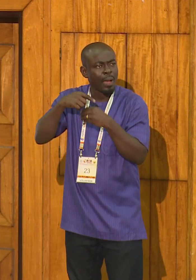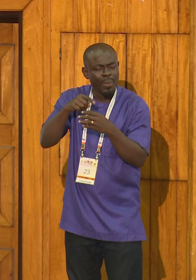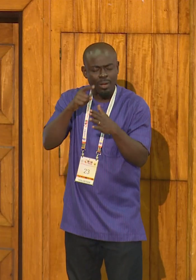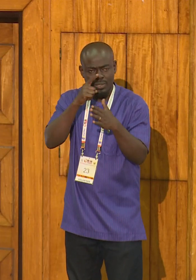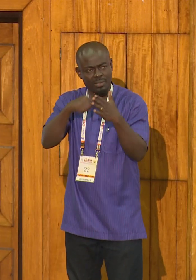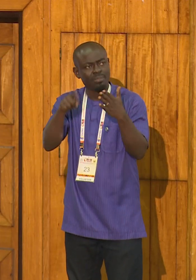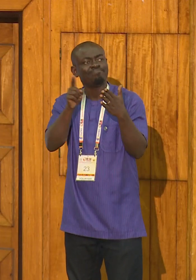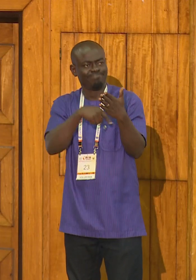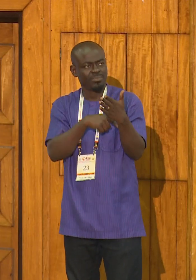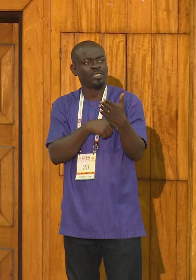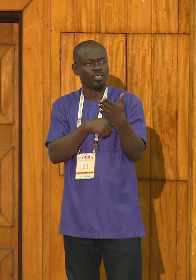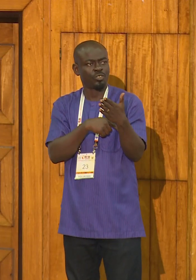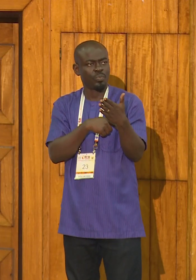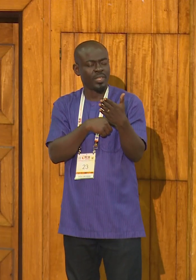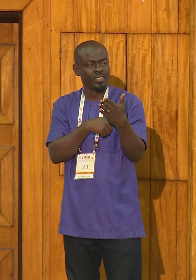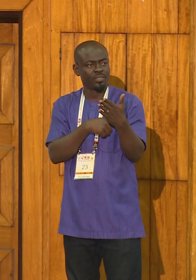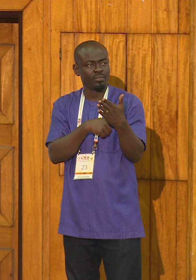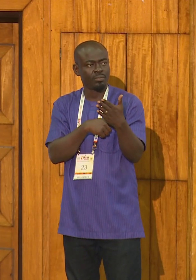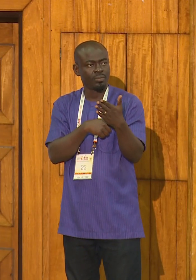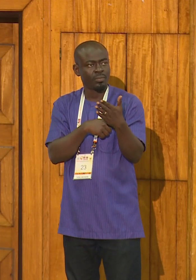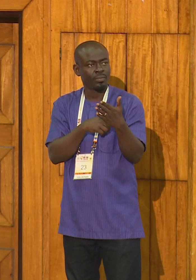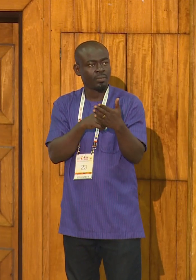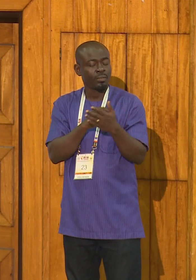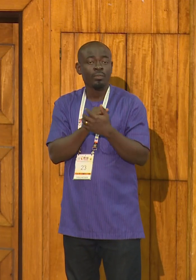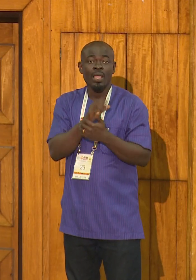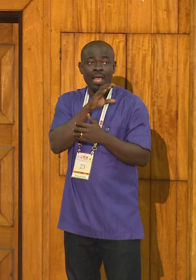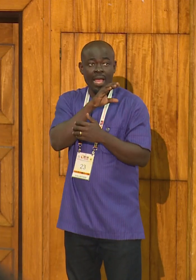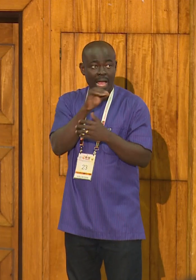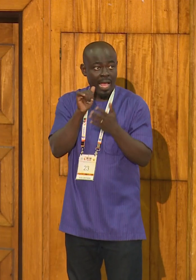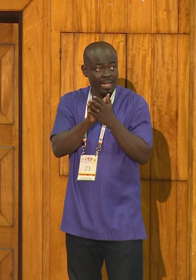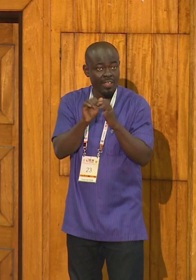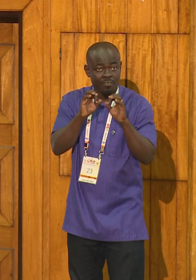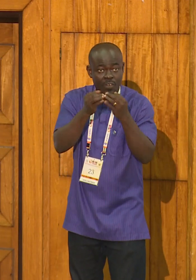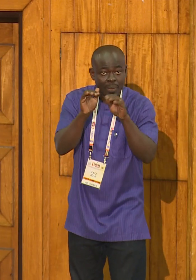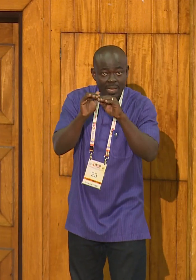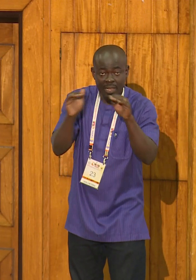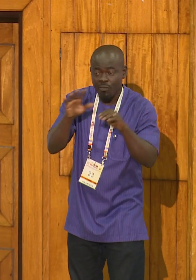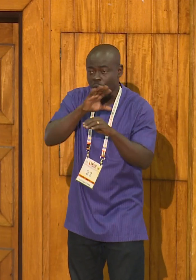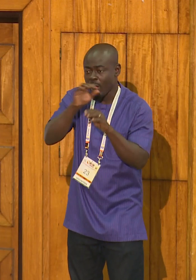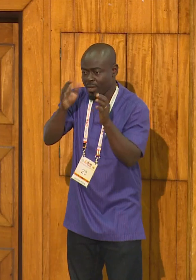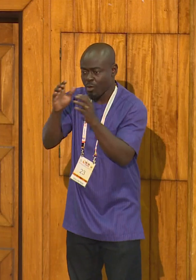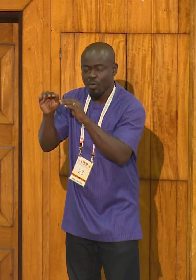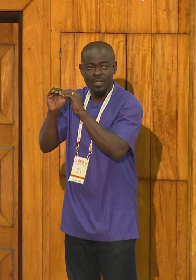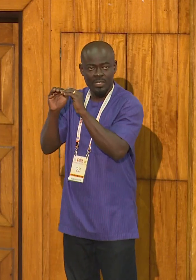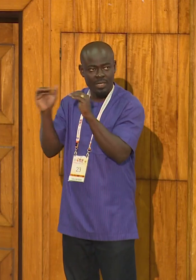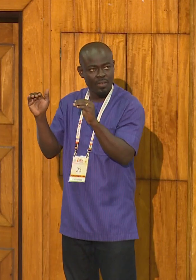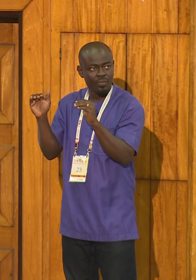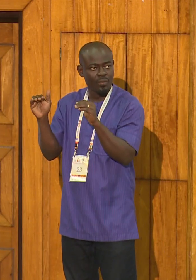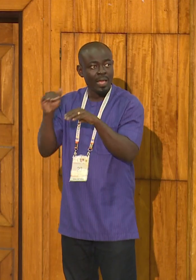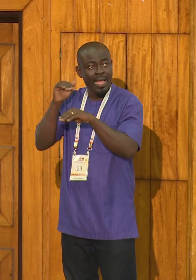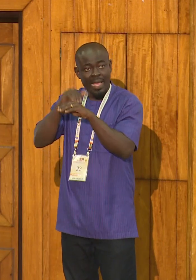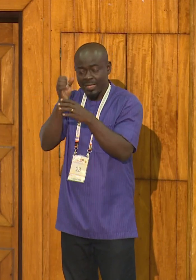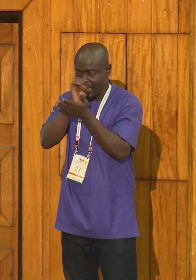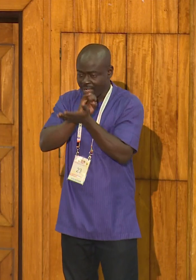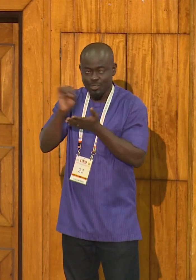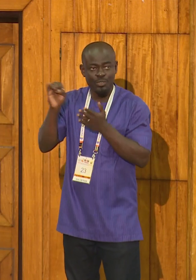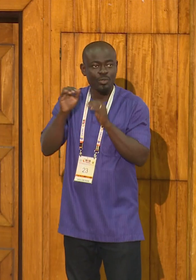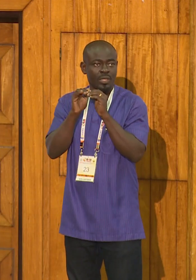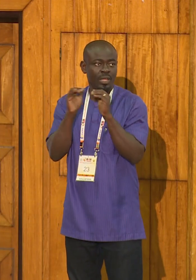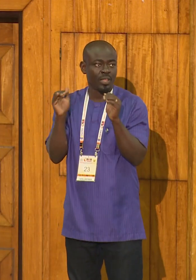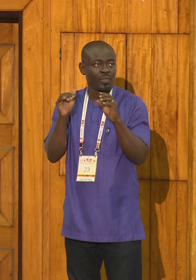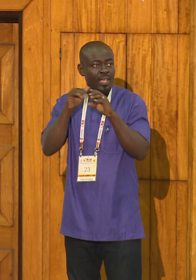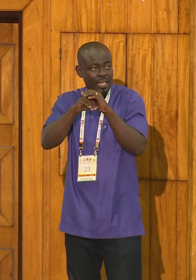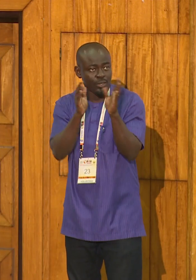and discrimination at family level, as well as at community level, or even at institutions, be it at